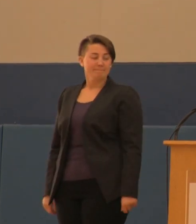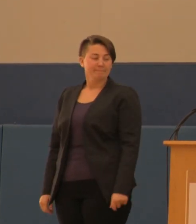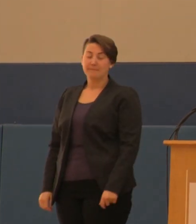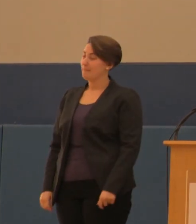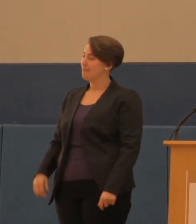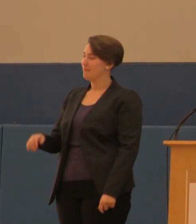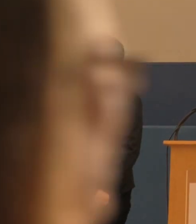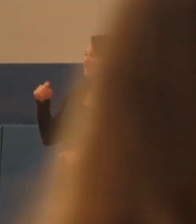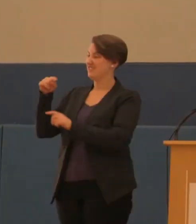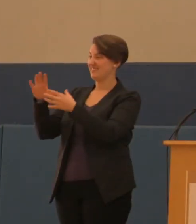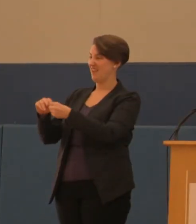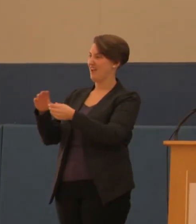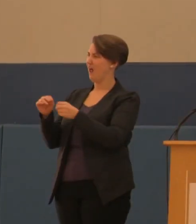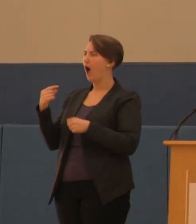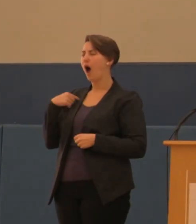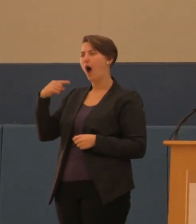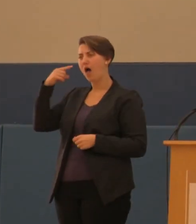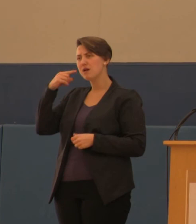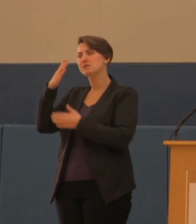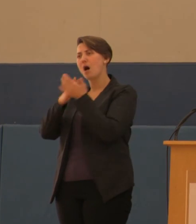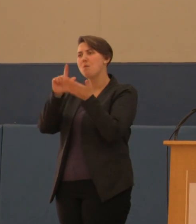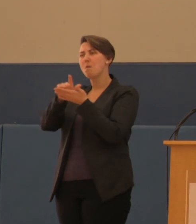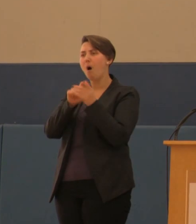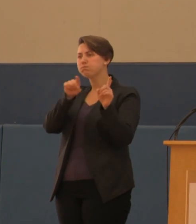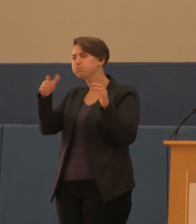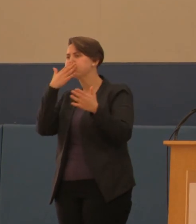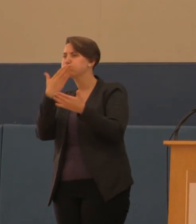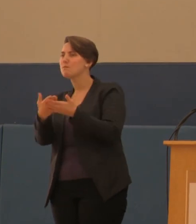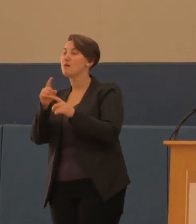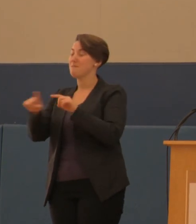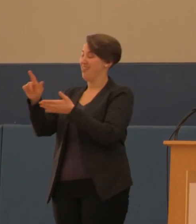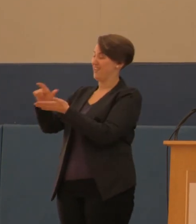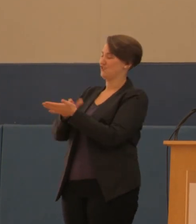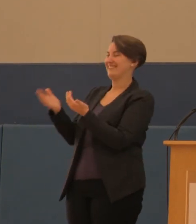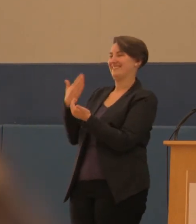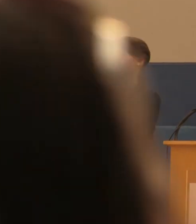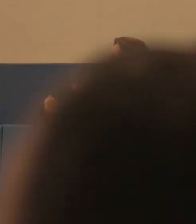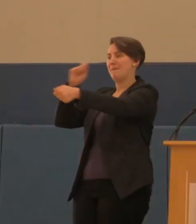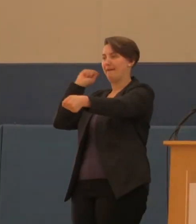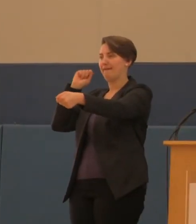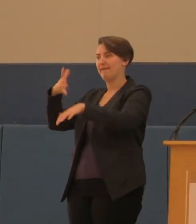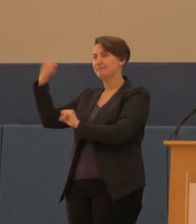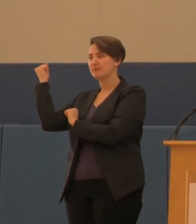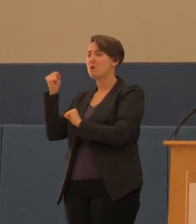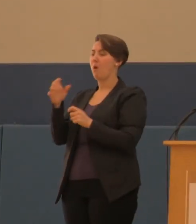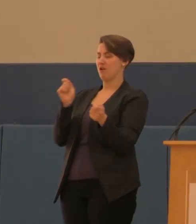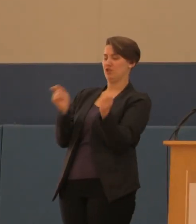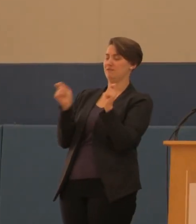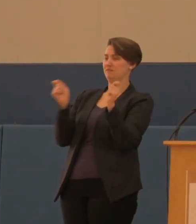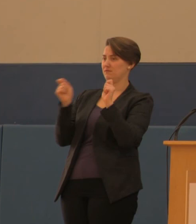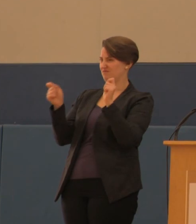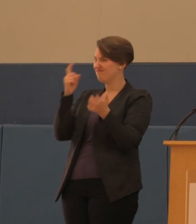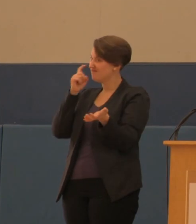She said, "I think we have achieved through legislation, but legislation can be repealed. It can be altered. We have